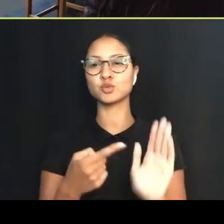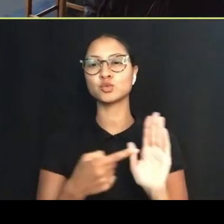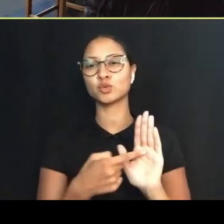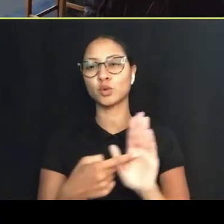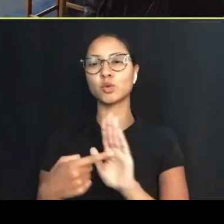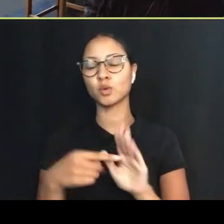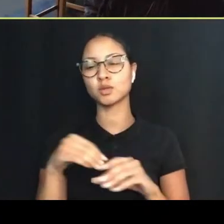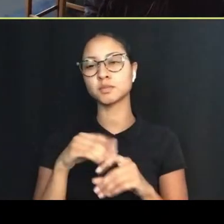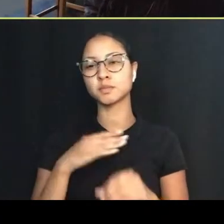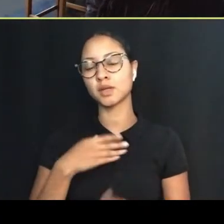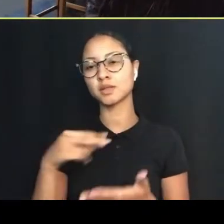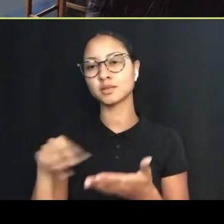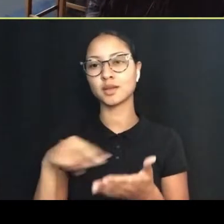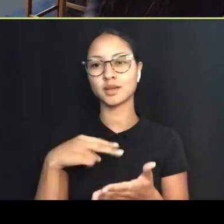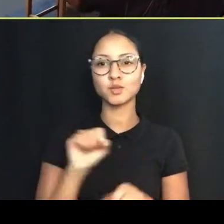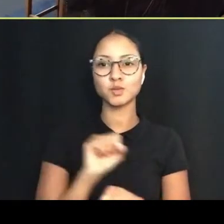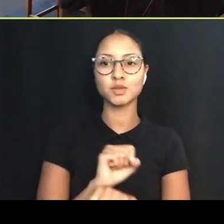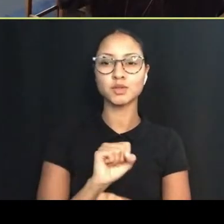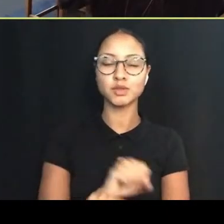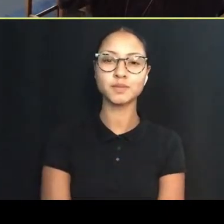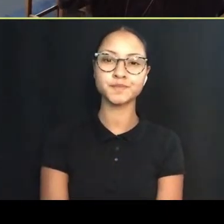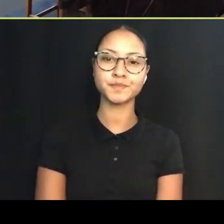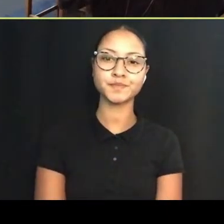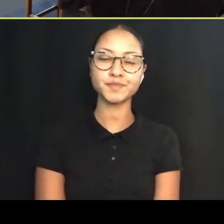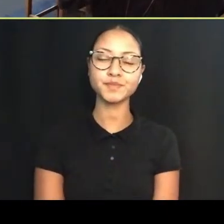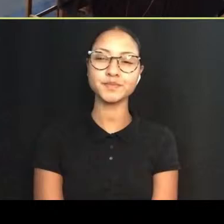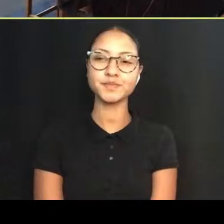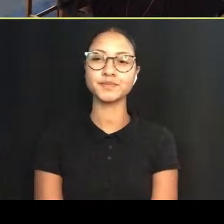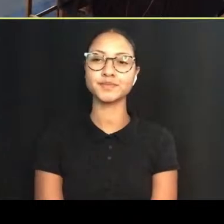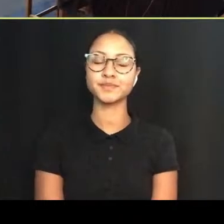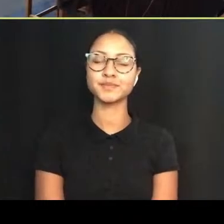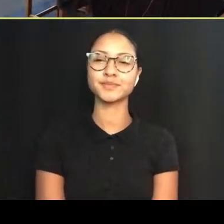think the idea of like